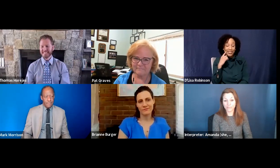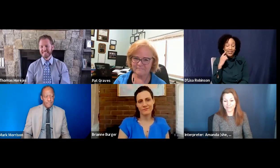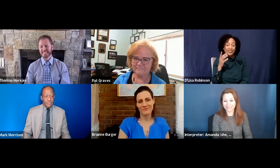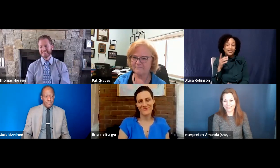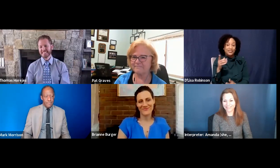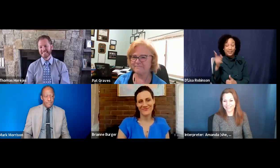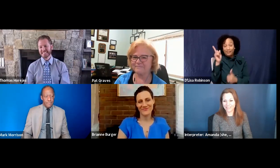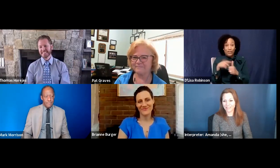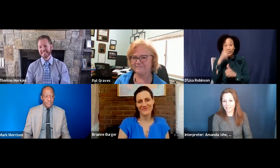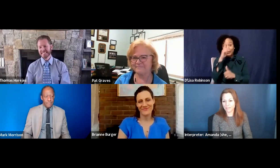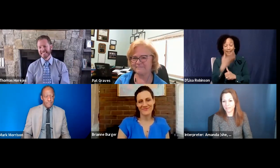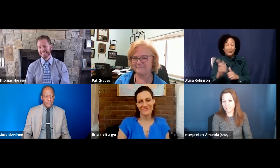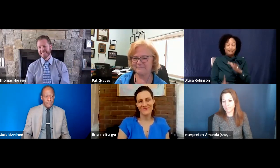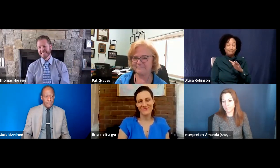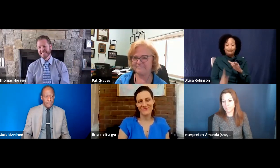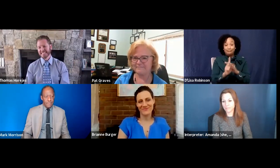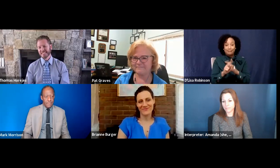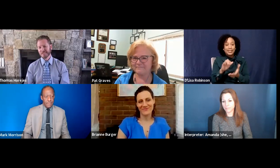Delisa?